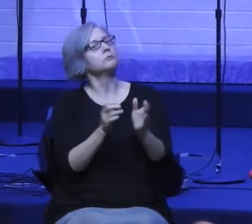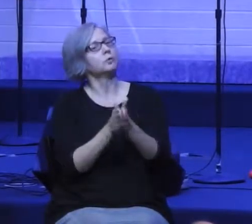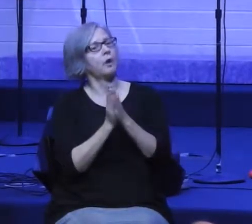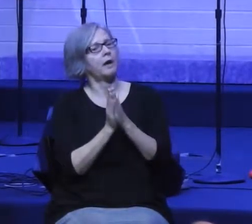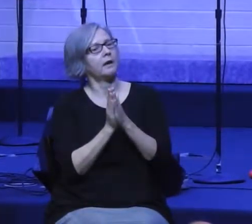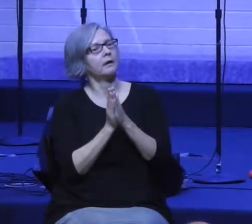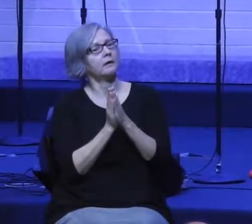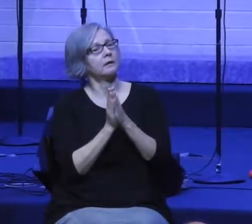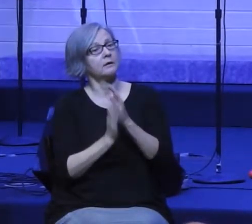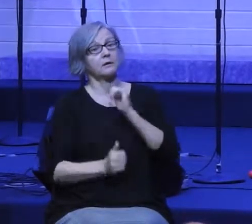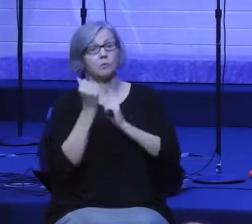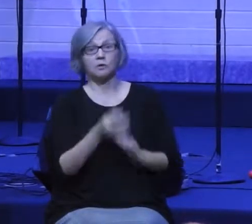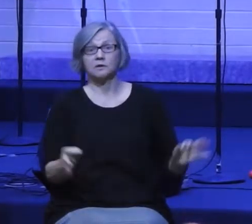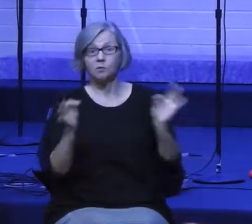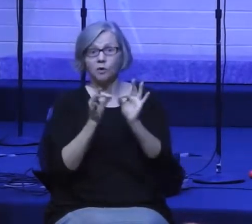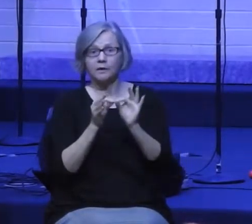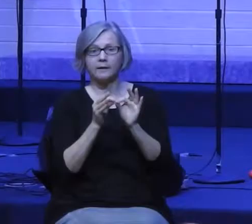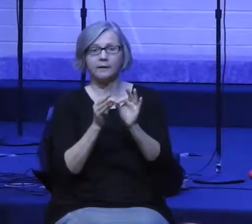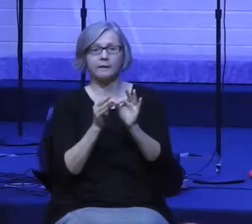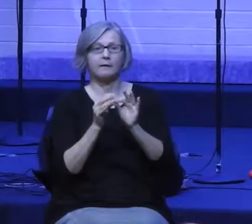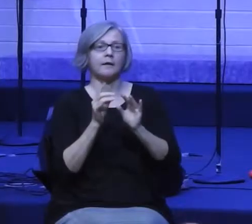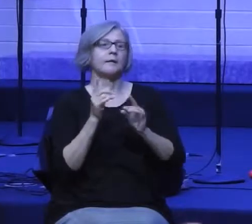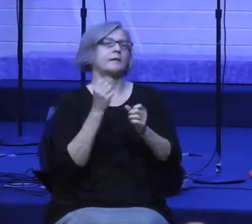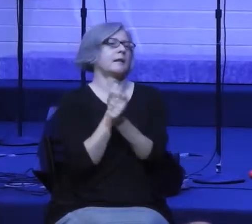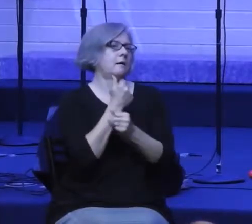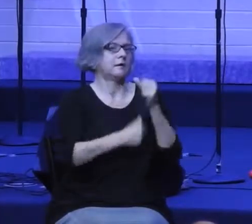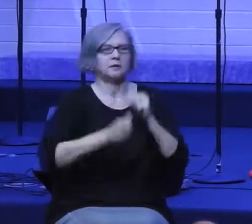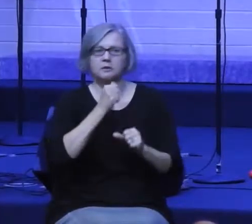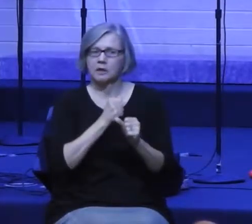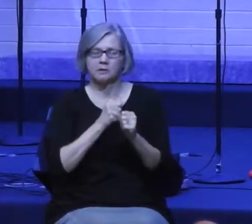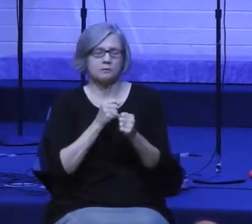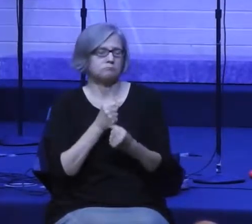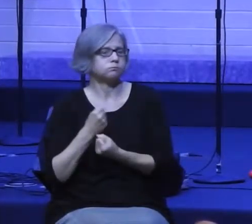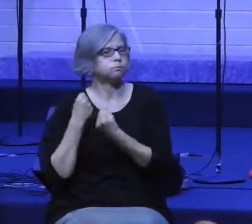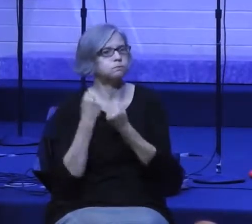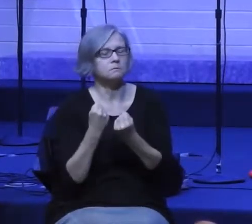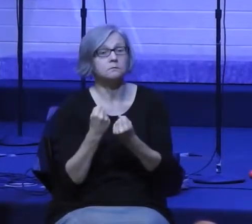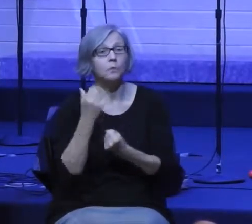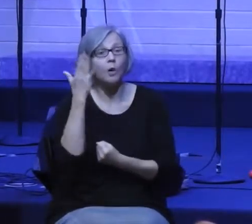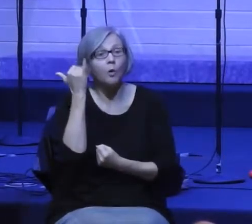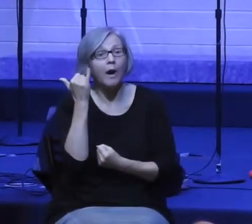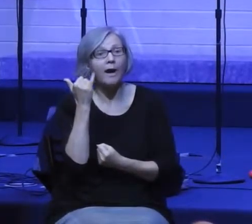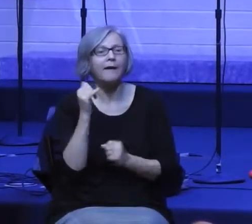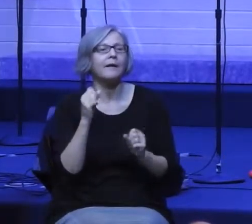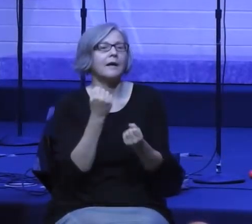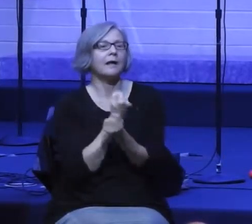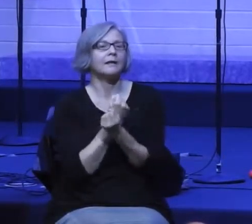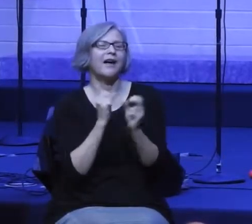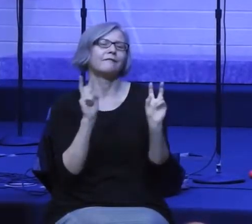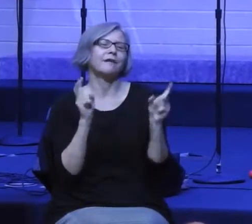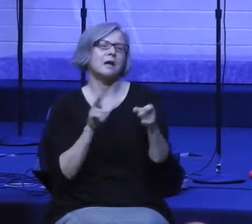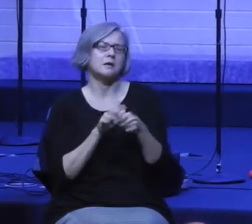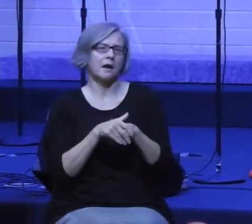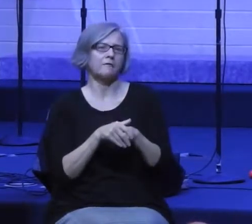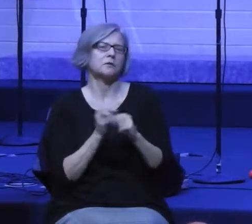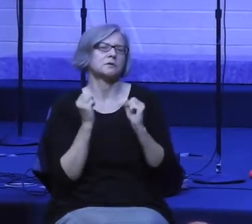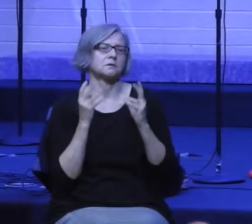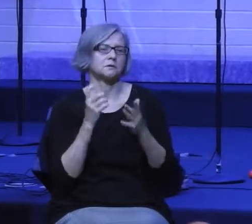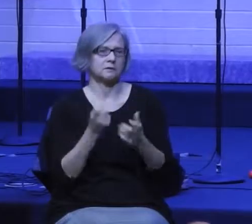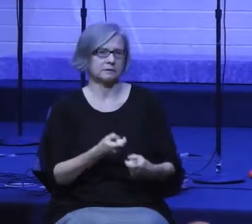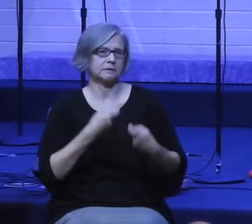the end of all things is near. Therefore, be alert and of sober